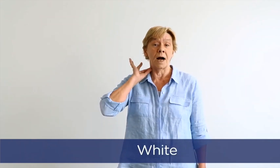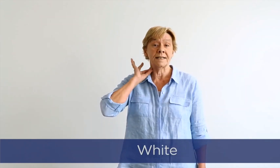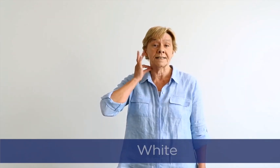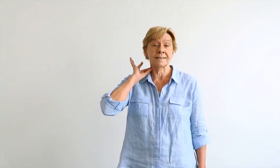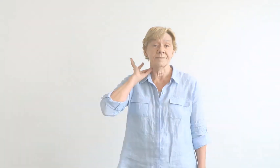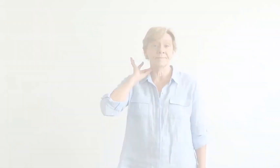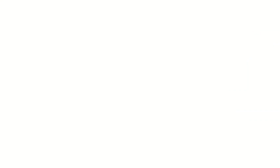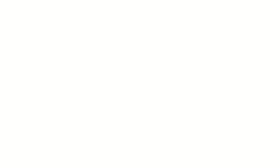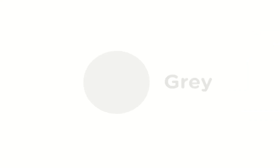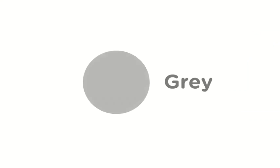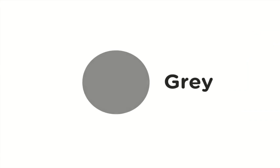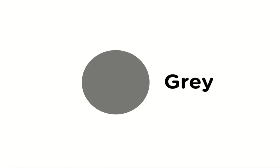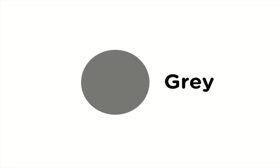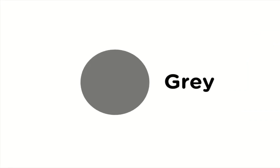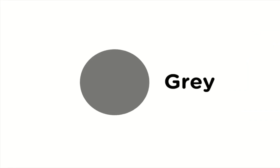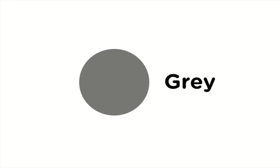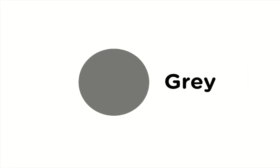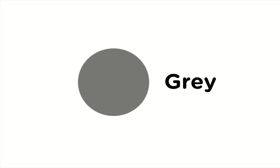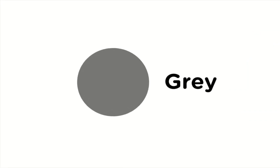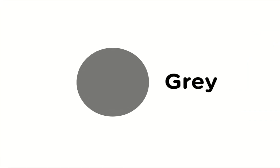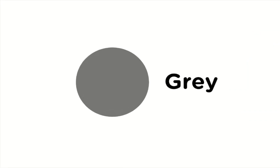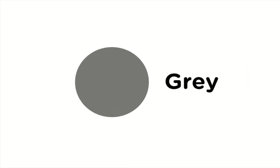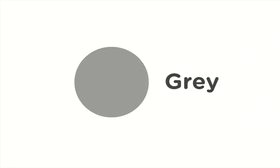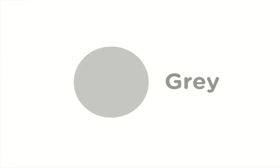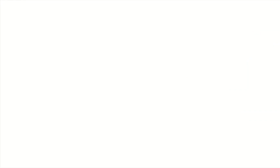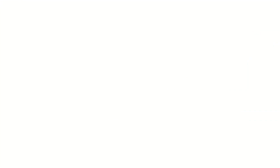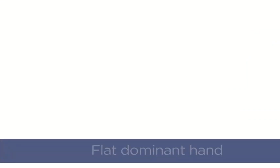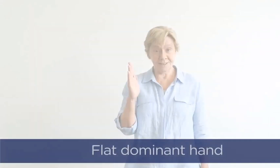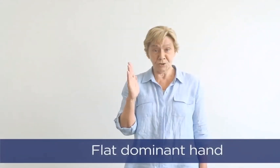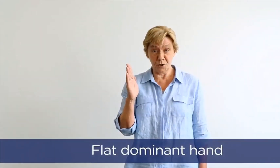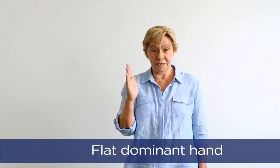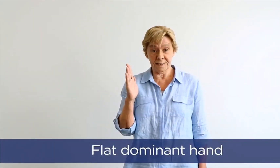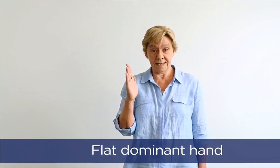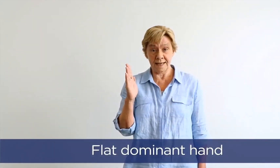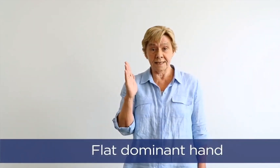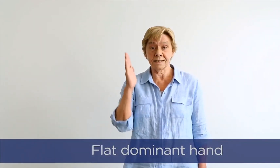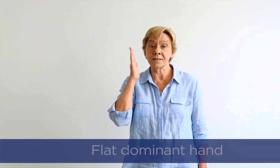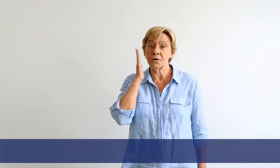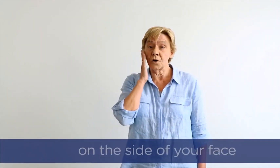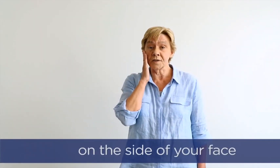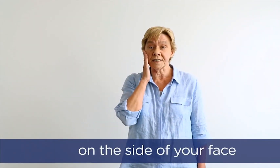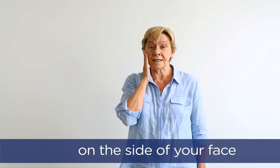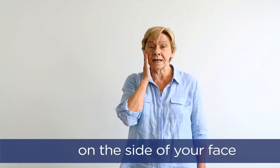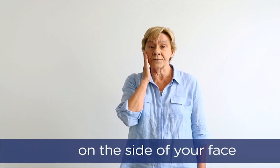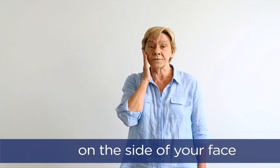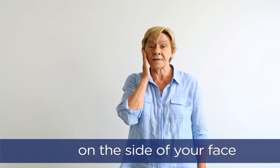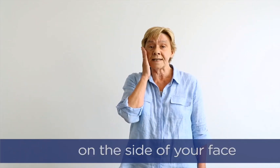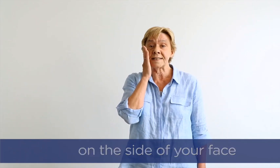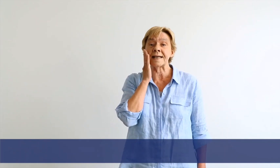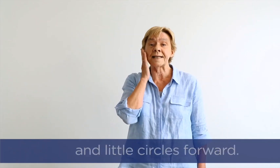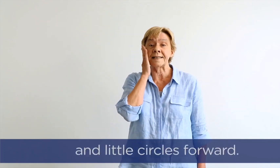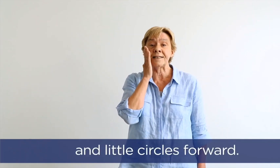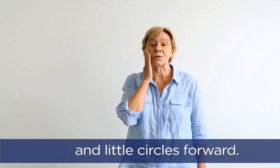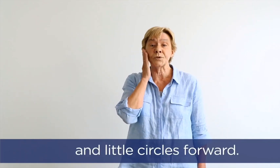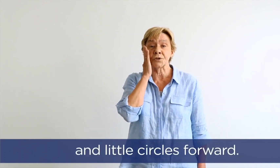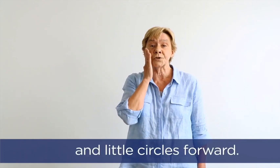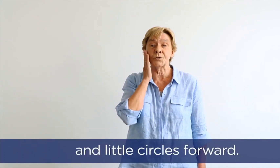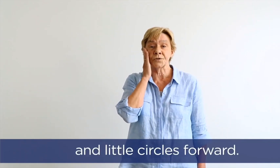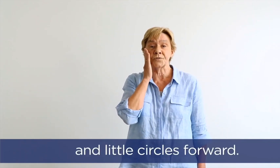white. Grey. Flat dominant hand on the side of your face and little circles